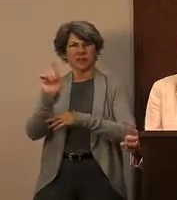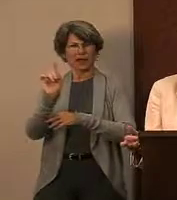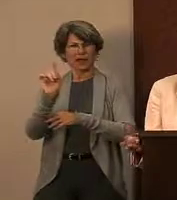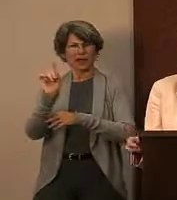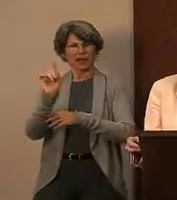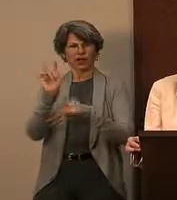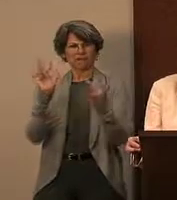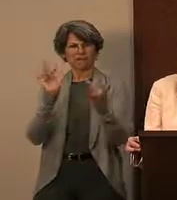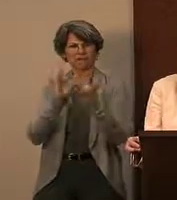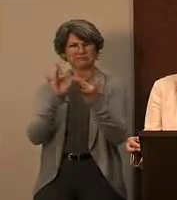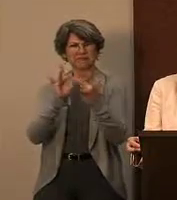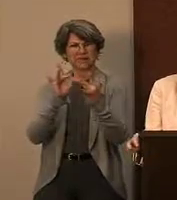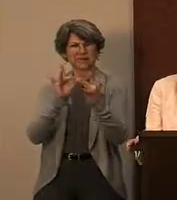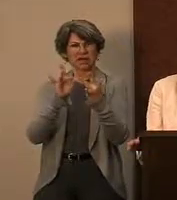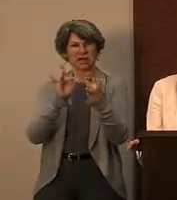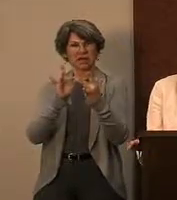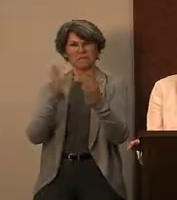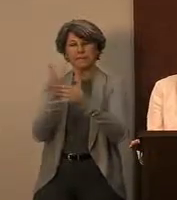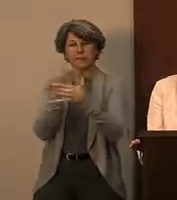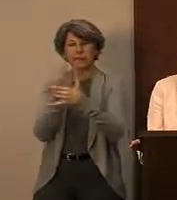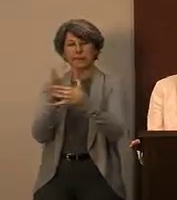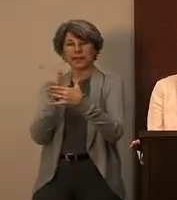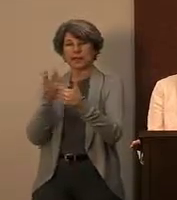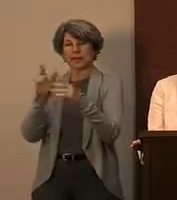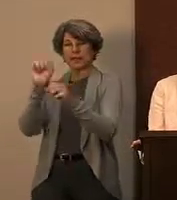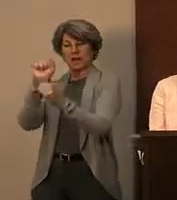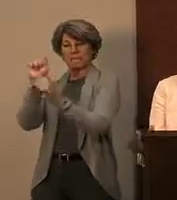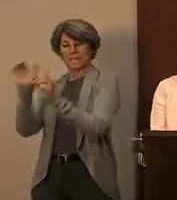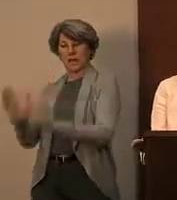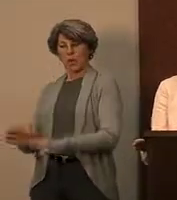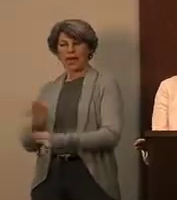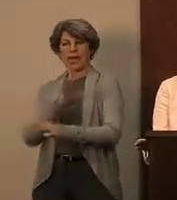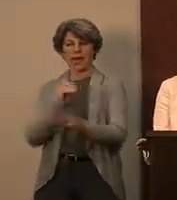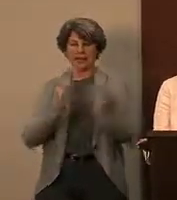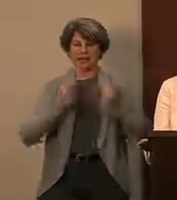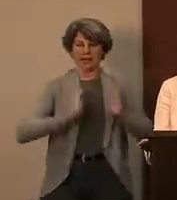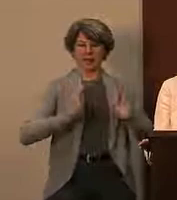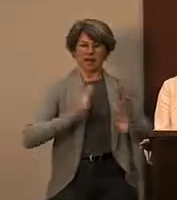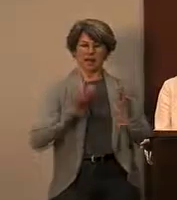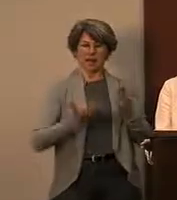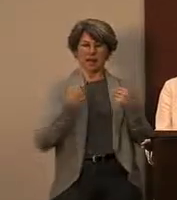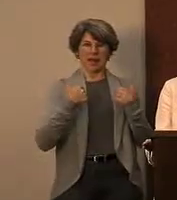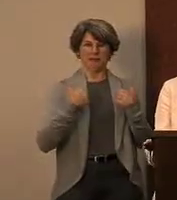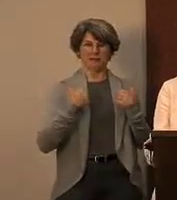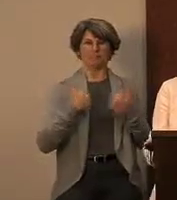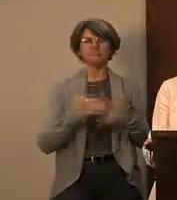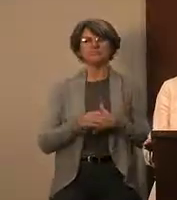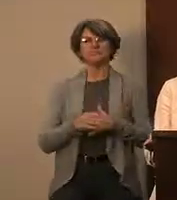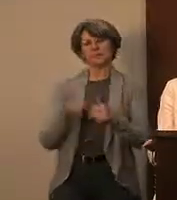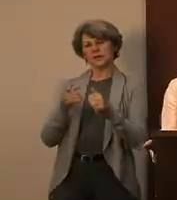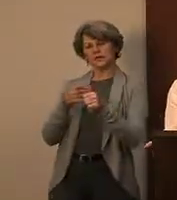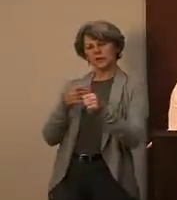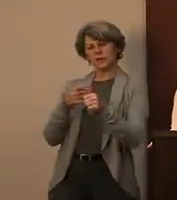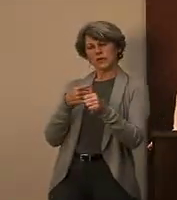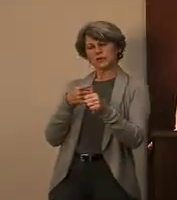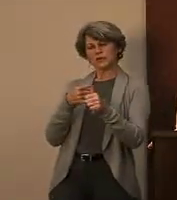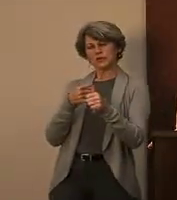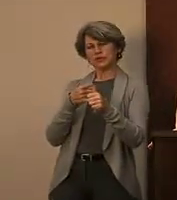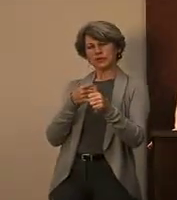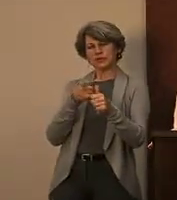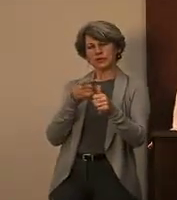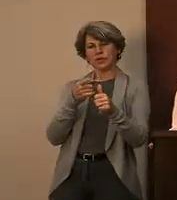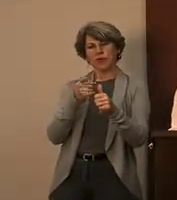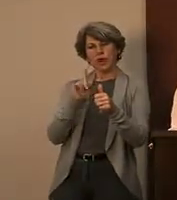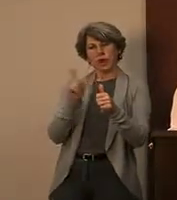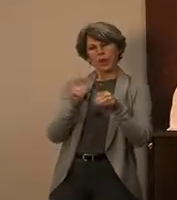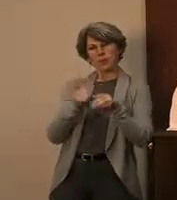between healthcare worker and the person that may unknowingly have this. First of all, the areas that they're carried